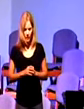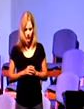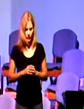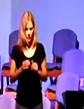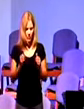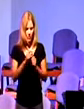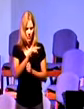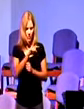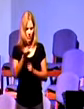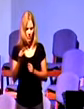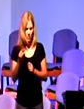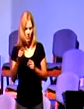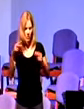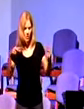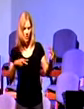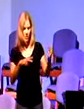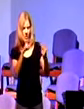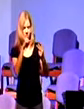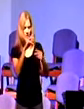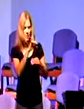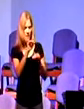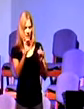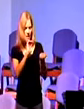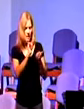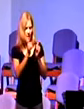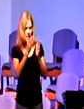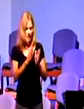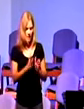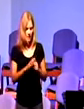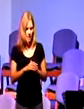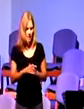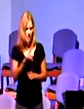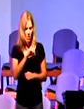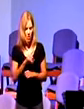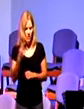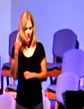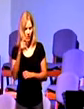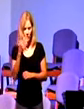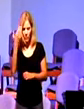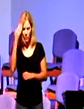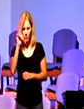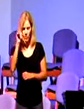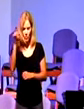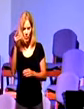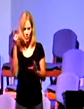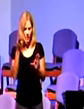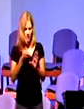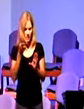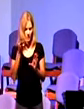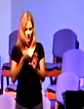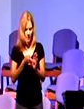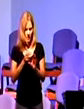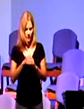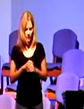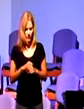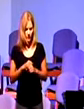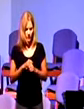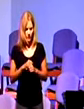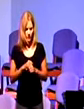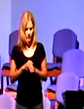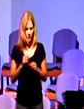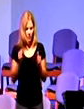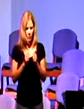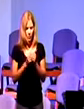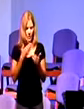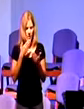with those who look up to them as athletes, Lord. Lord, for those who don't know you, who participate, would